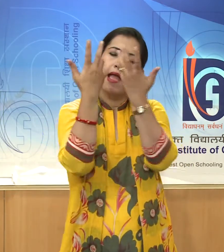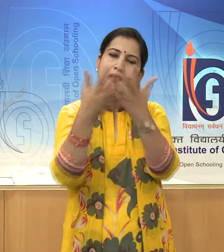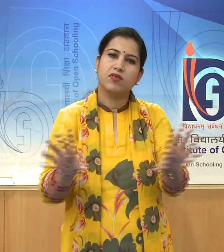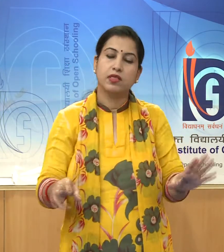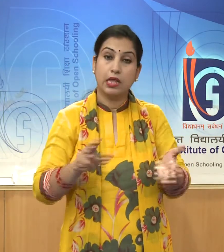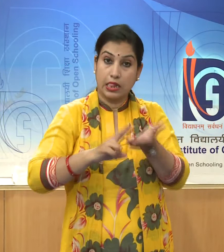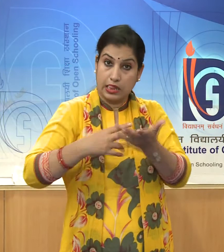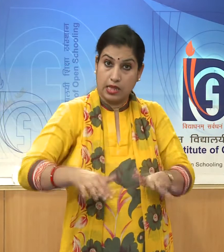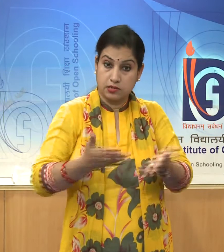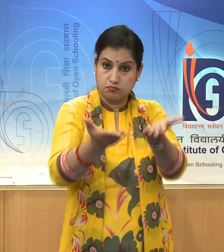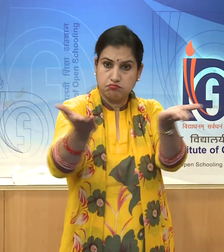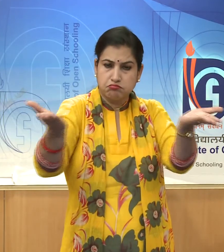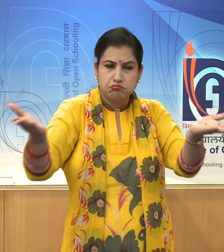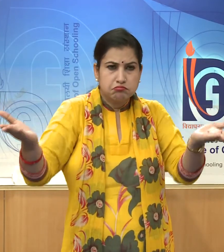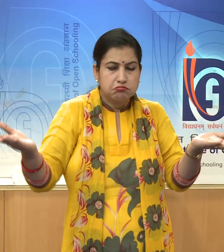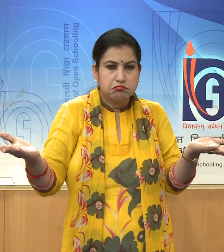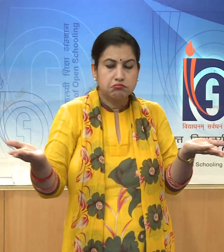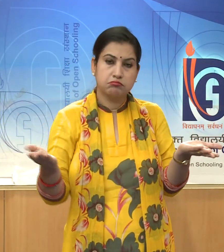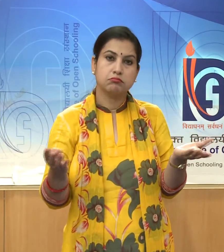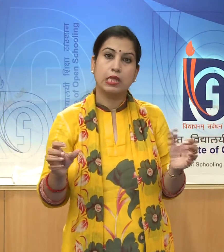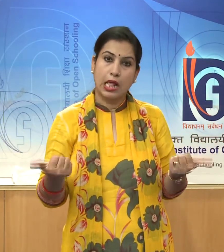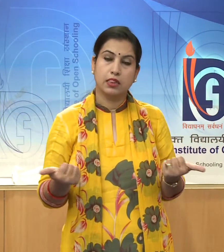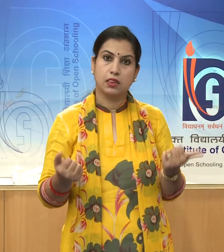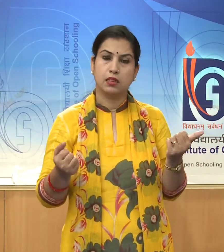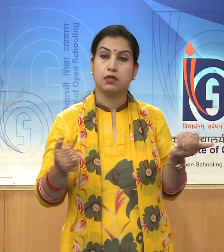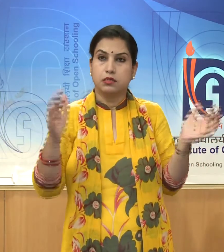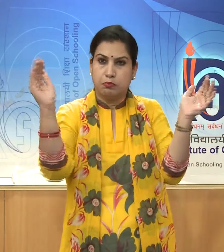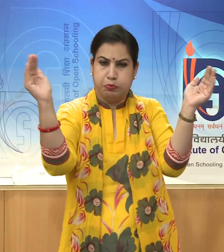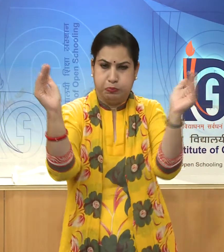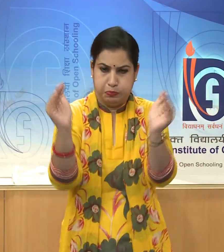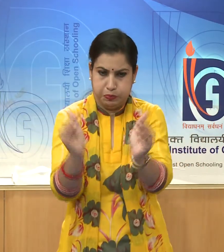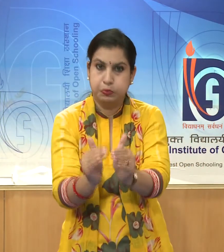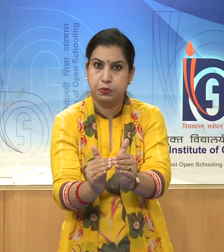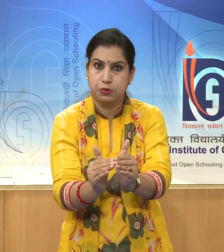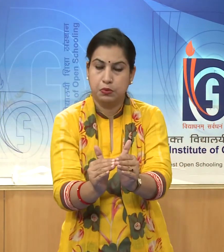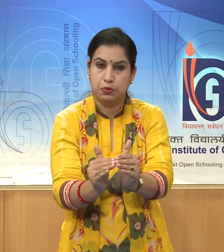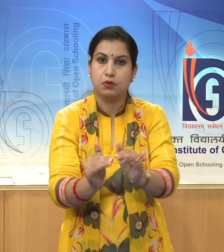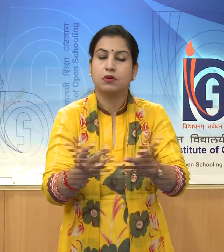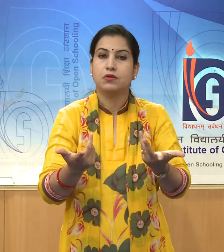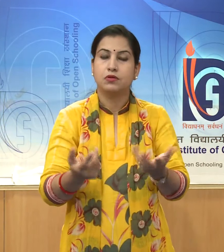everything in nature could be reduced to